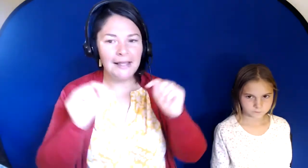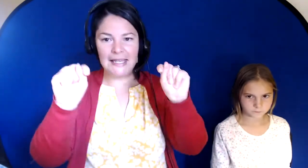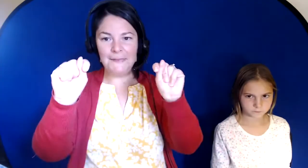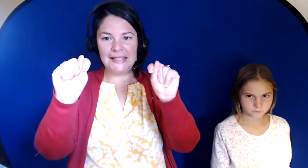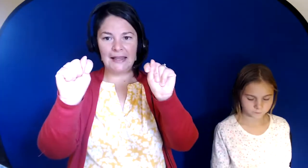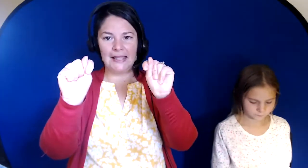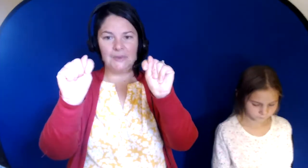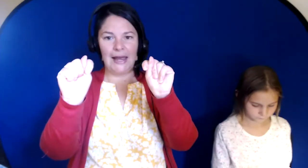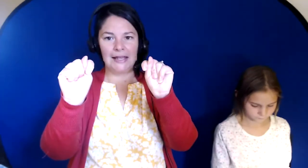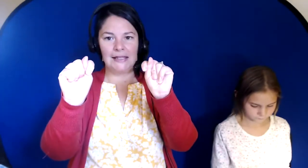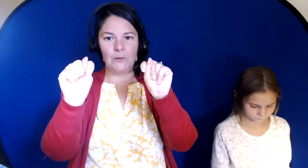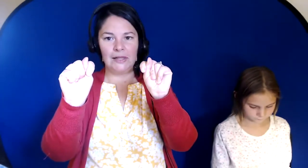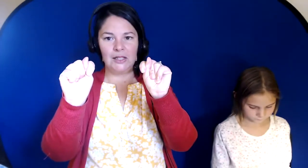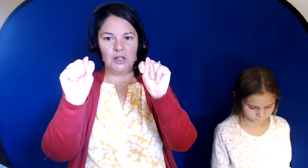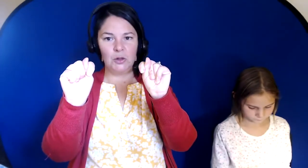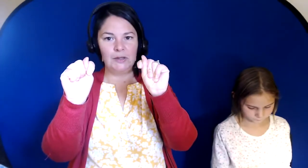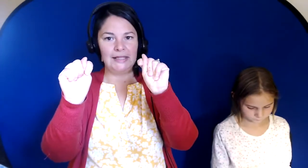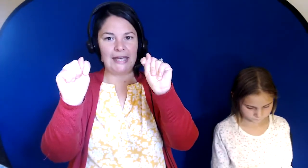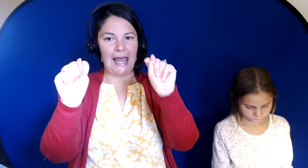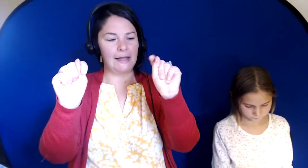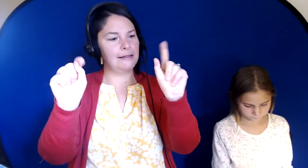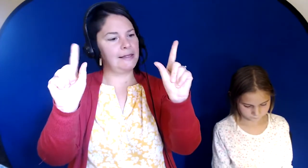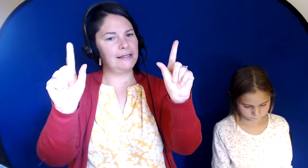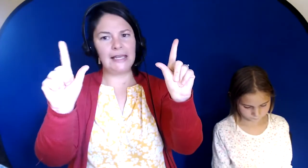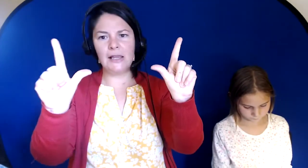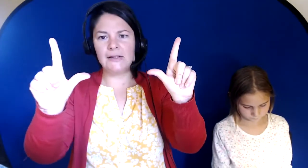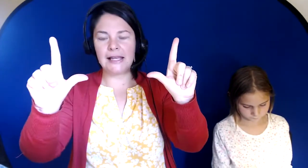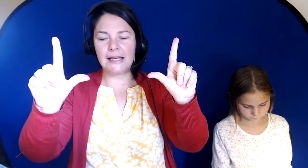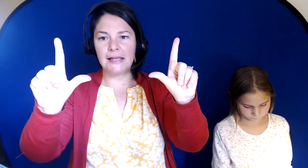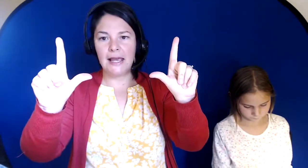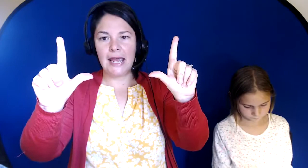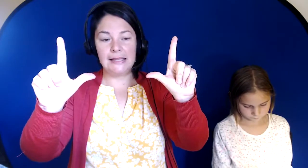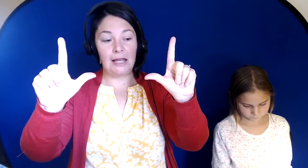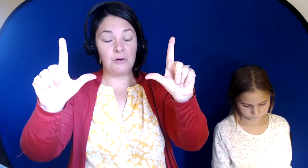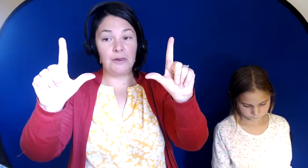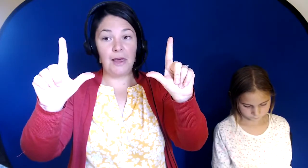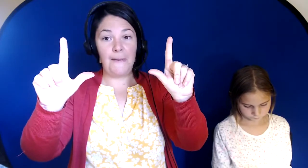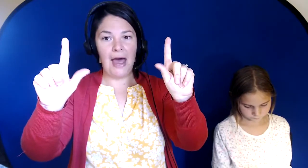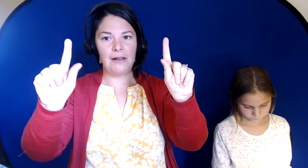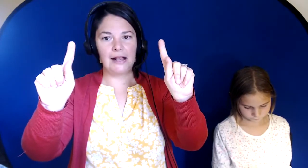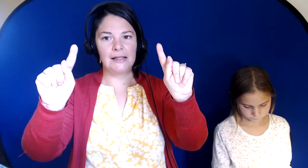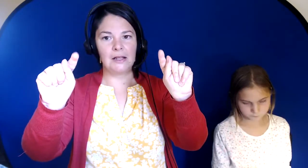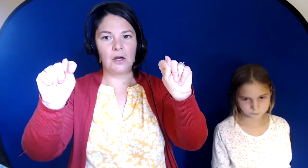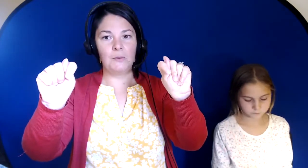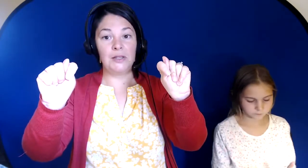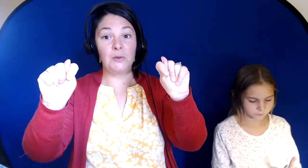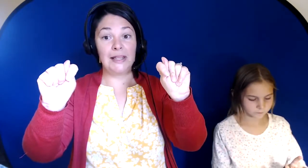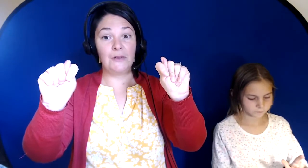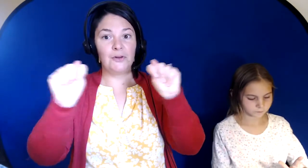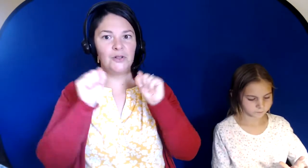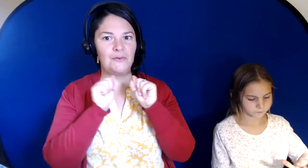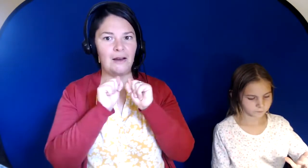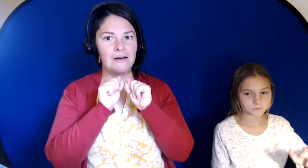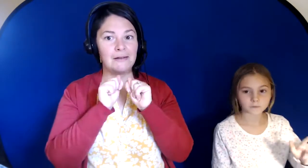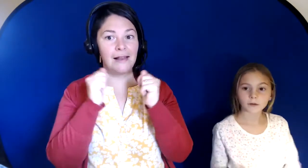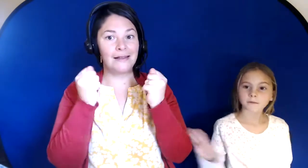is done this way. It's done with the two T hands. T looks like this. It's got your thumb out and it's going to go between the first two fingers and it's going to